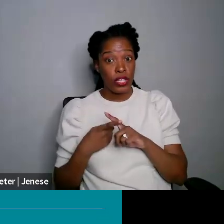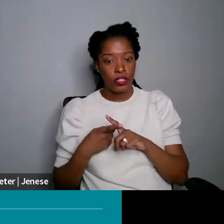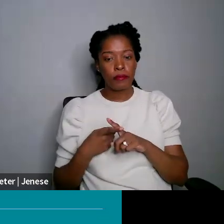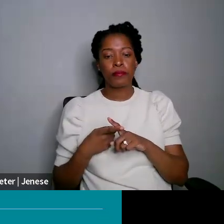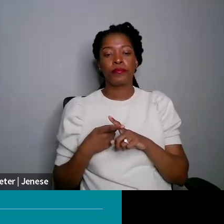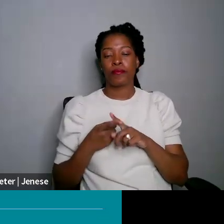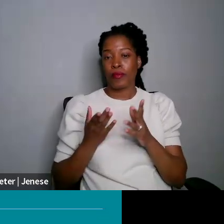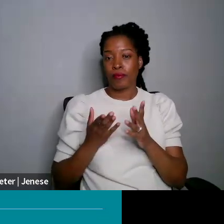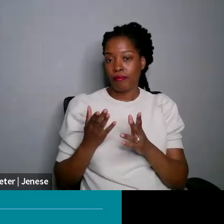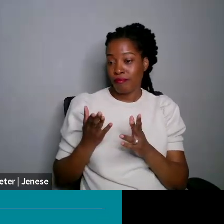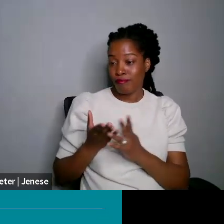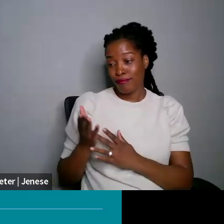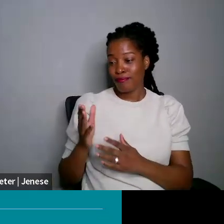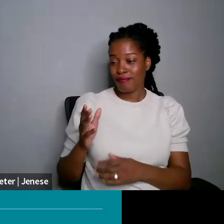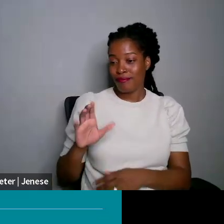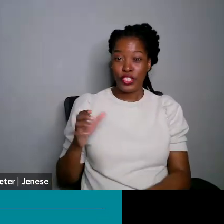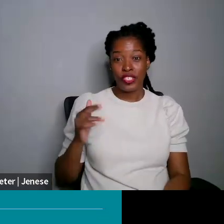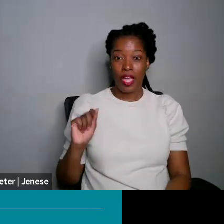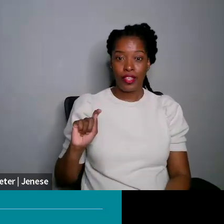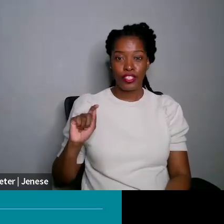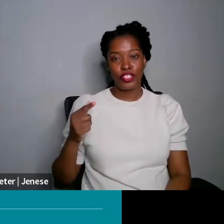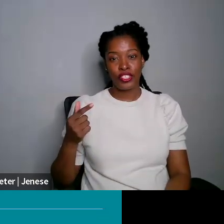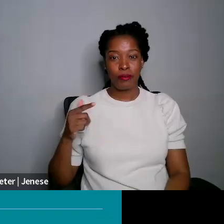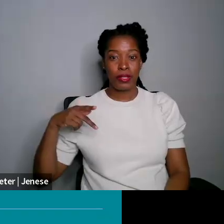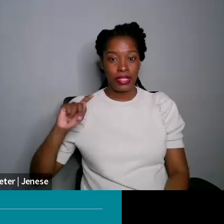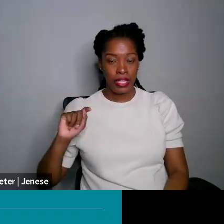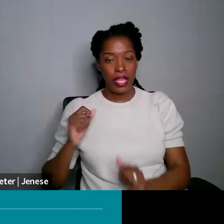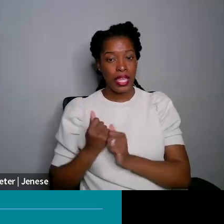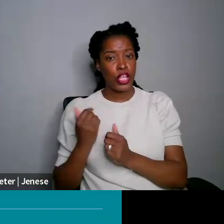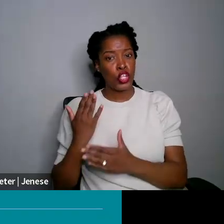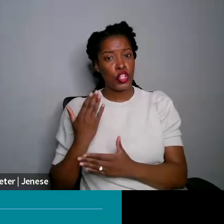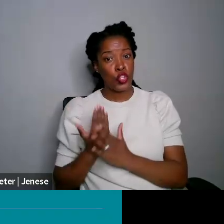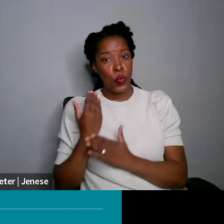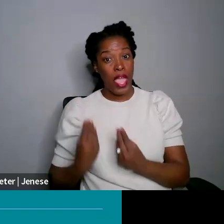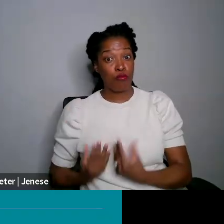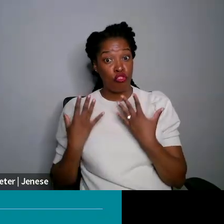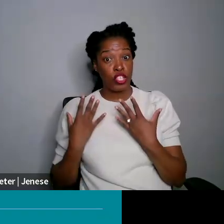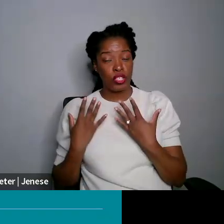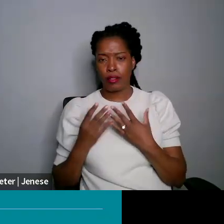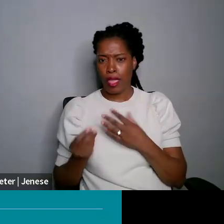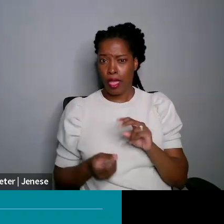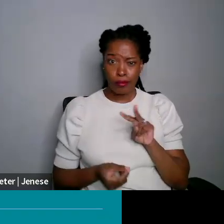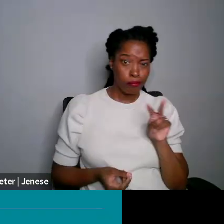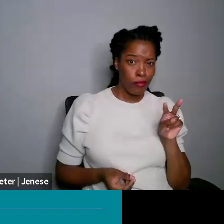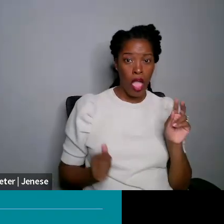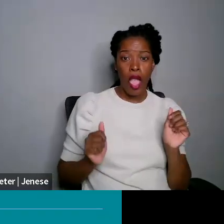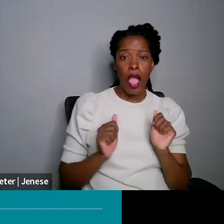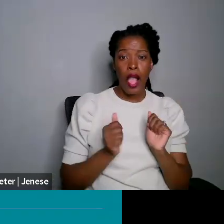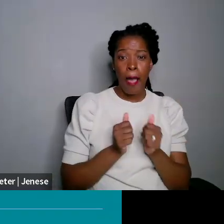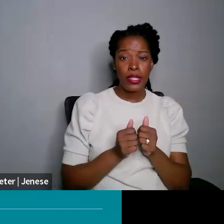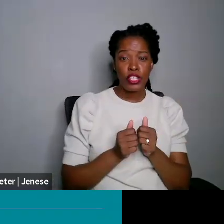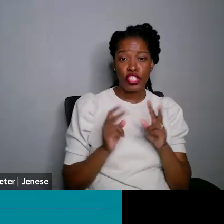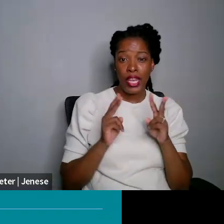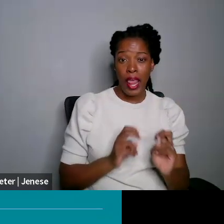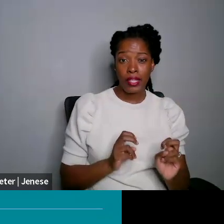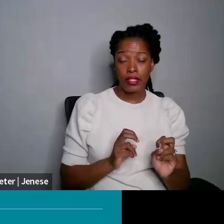get some new inspiration or ideas for content that way. And then going back to the competition analysis, don't be afraid to look at what your competition is